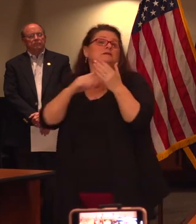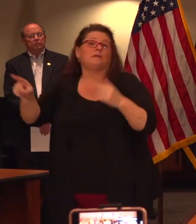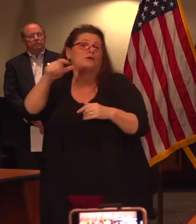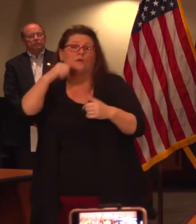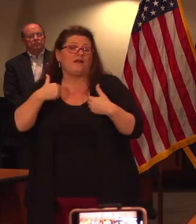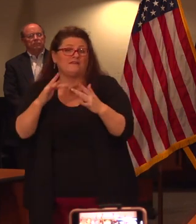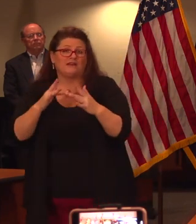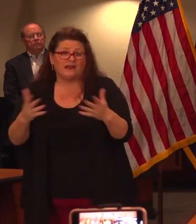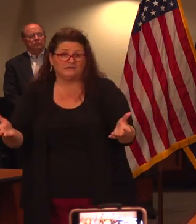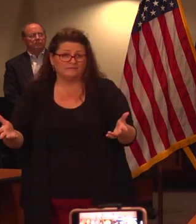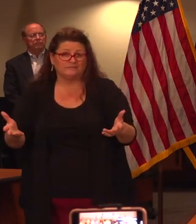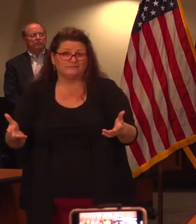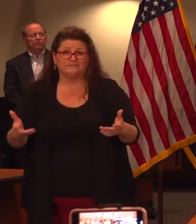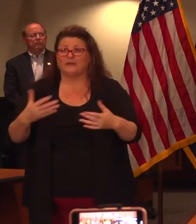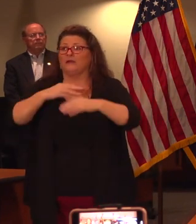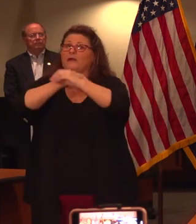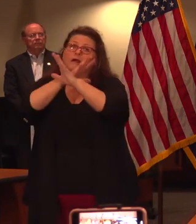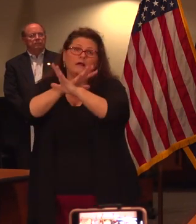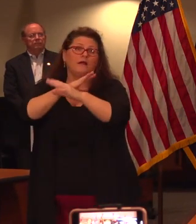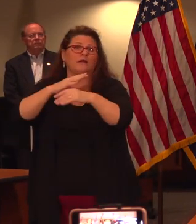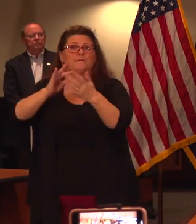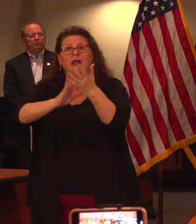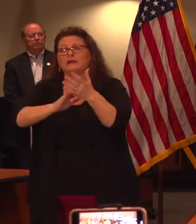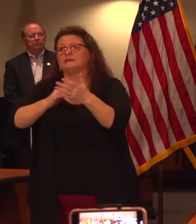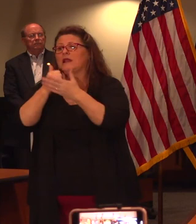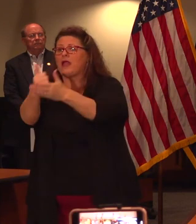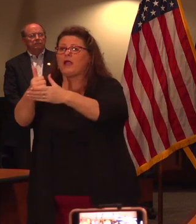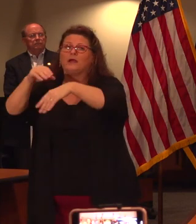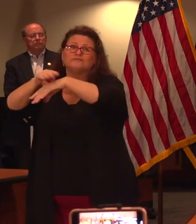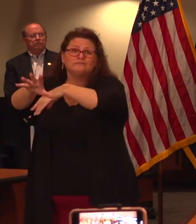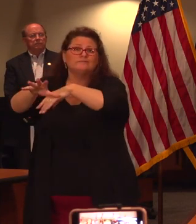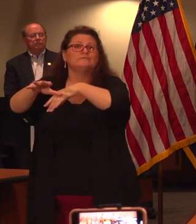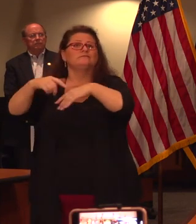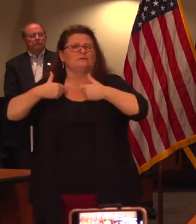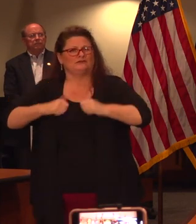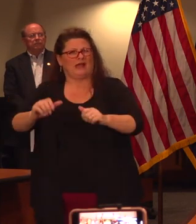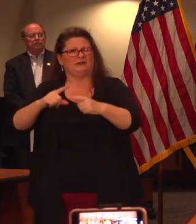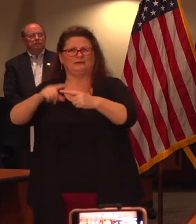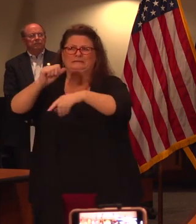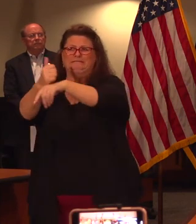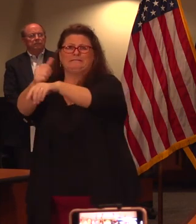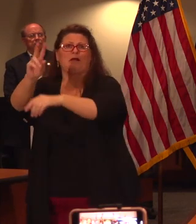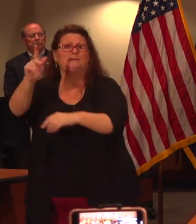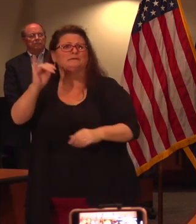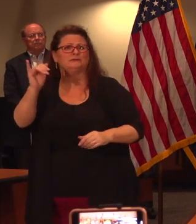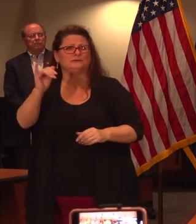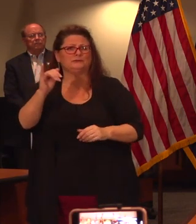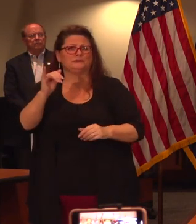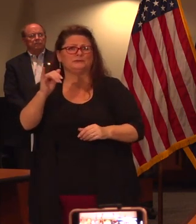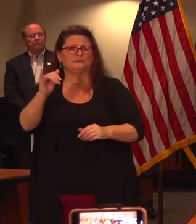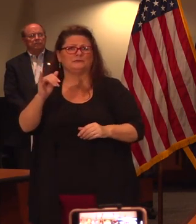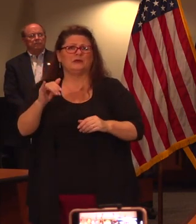telehealth, telemedicine, telepsychiatry, all those sorts of things out into those areas. And if there is a silver